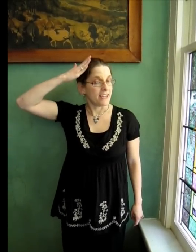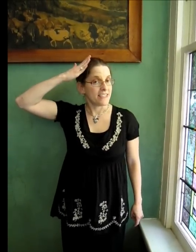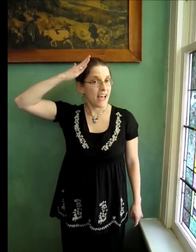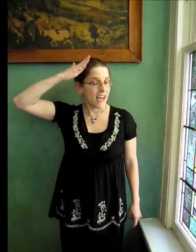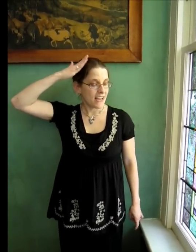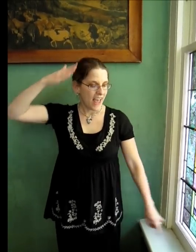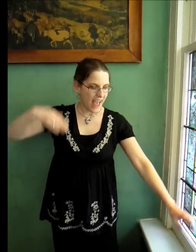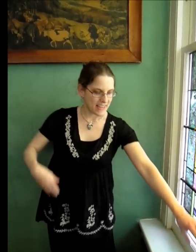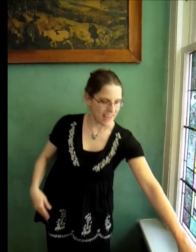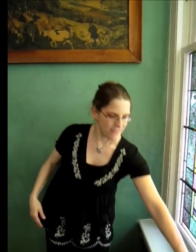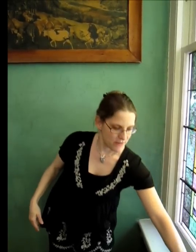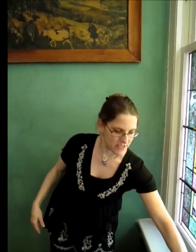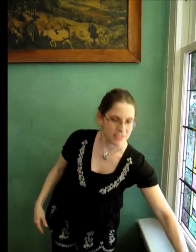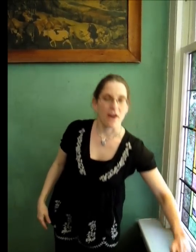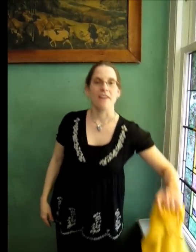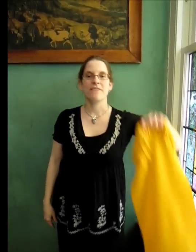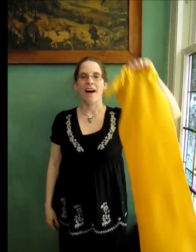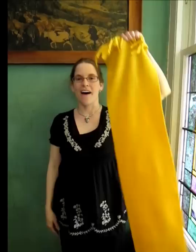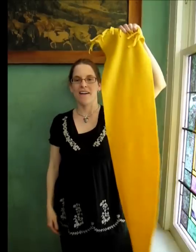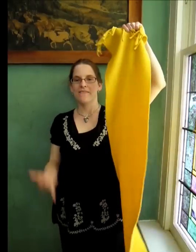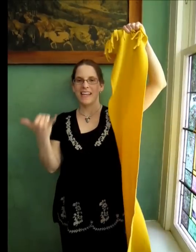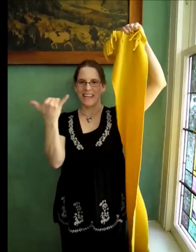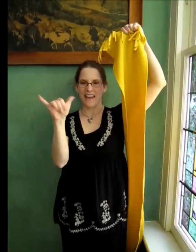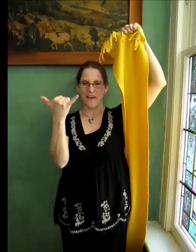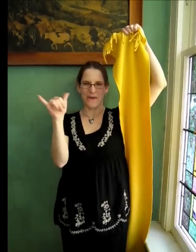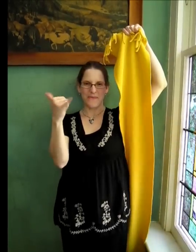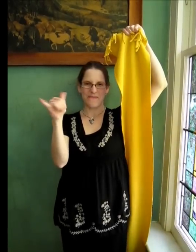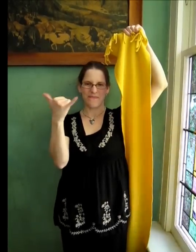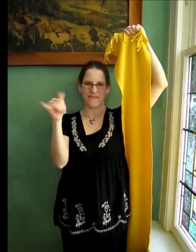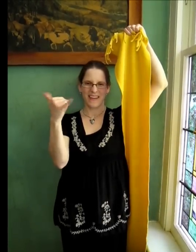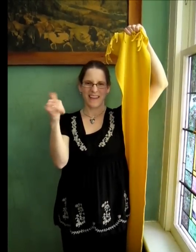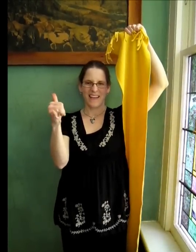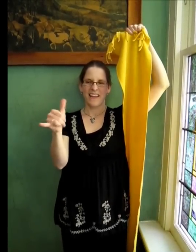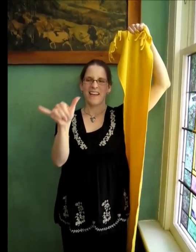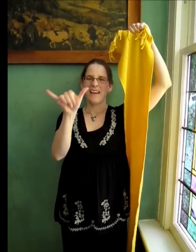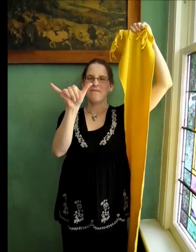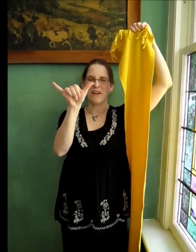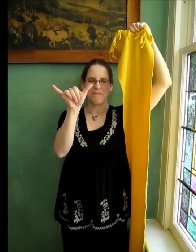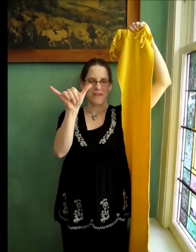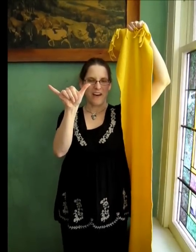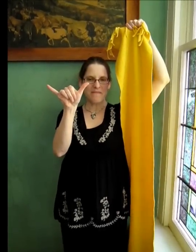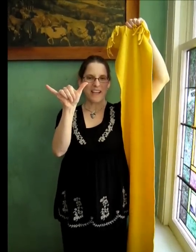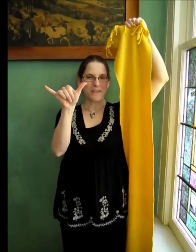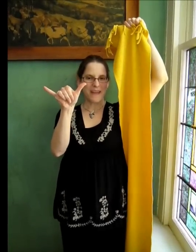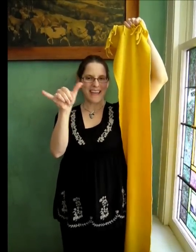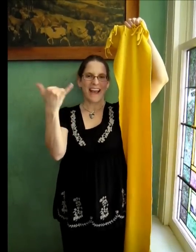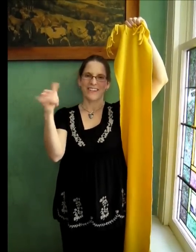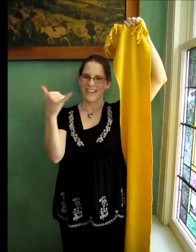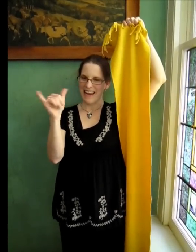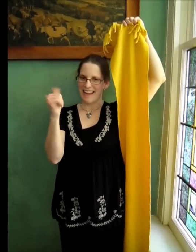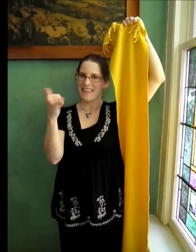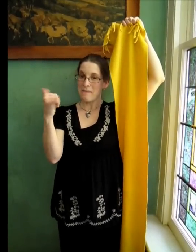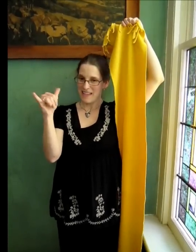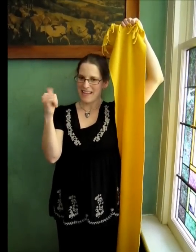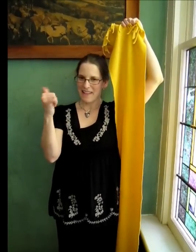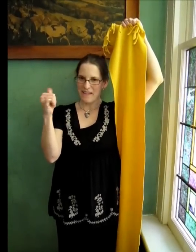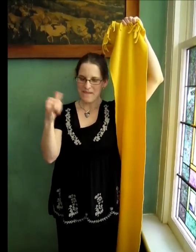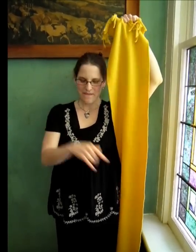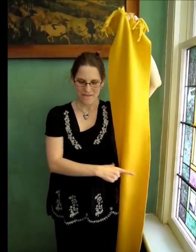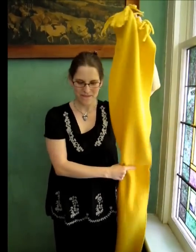his head and gave him a scarf of yellow. Put up your thumb and your pinky and shake it. That means yellow.